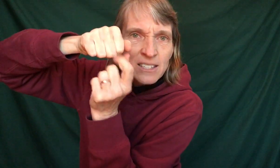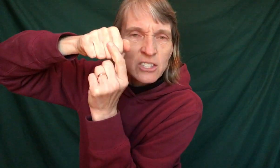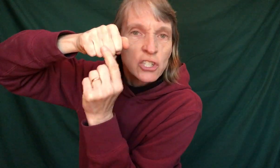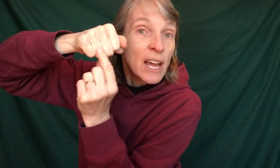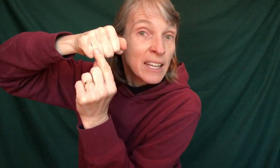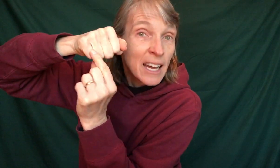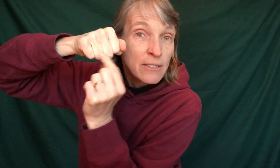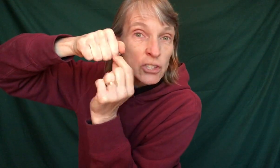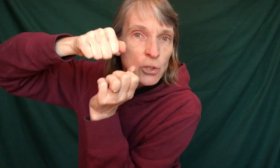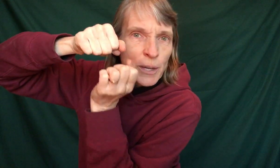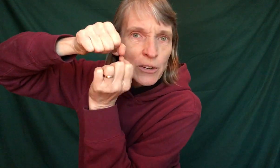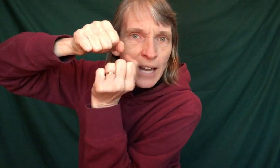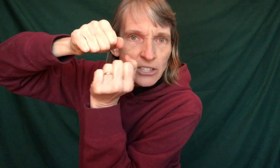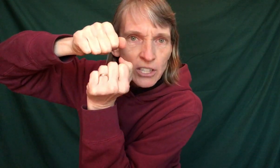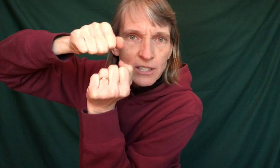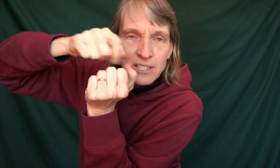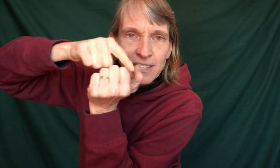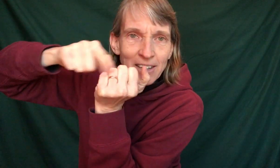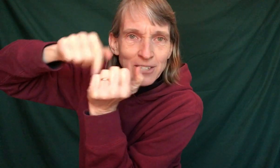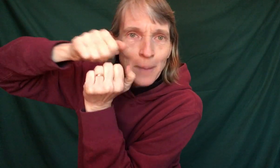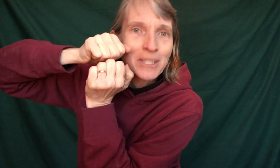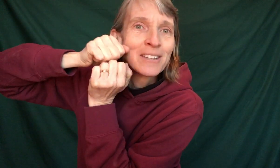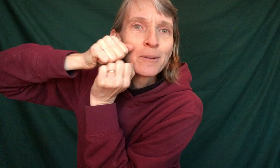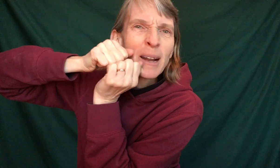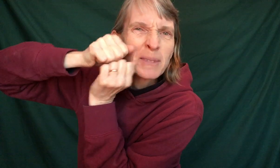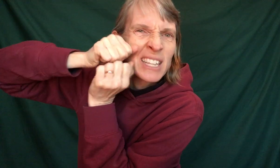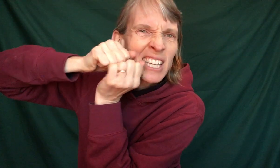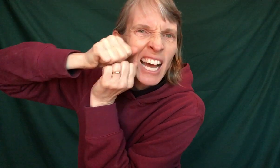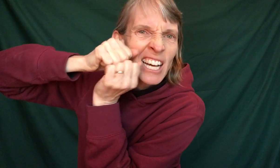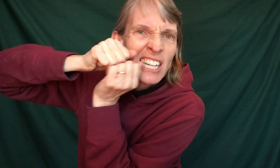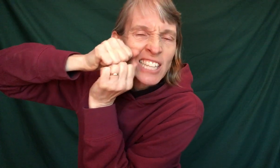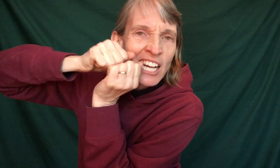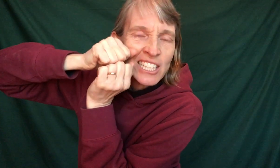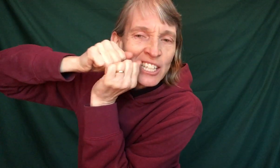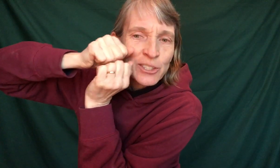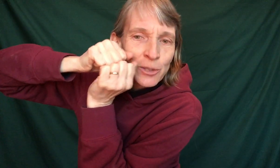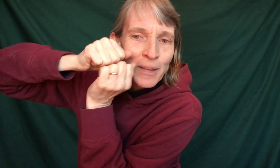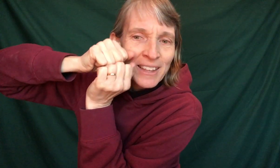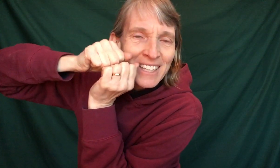is any kind of chewing or gnashing. This is like your top teeth and your bottom teeth. You kind of do them like this.